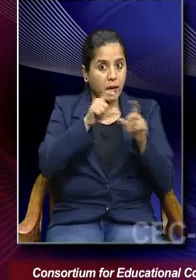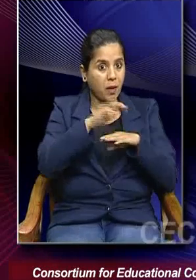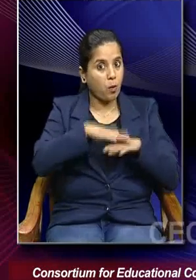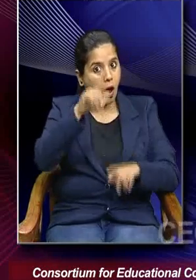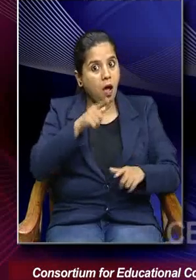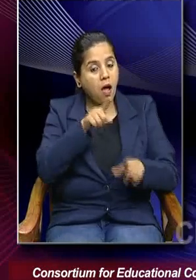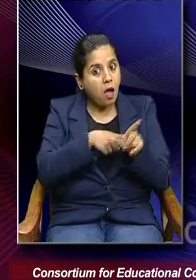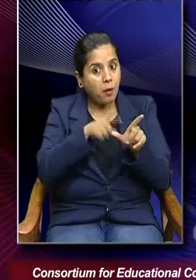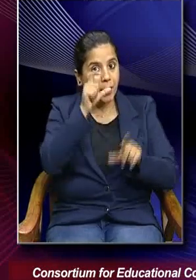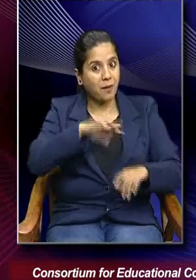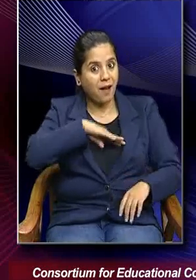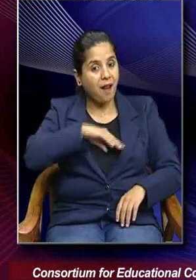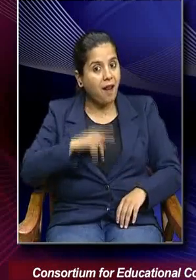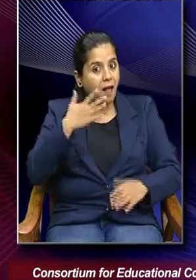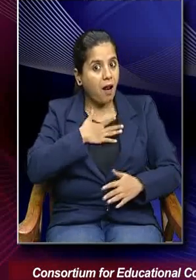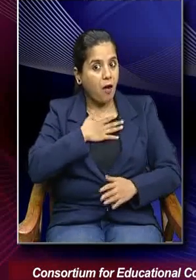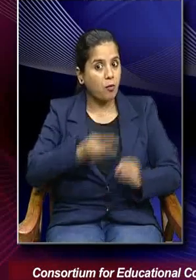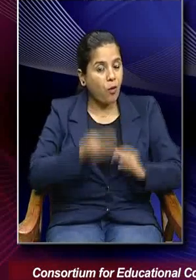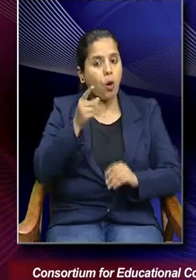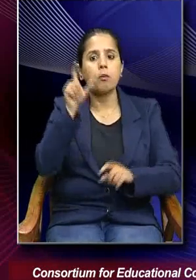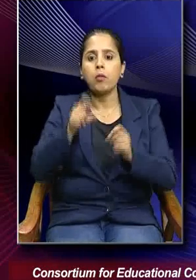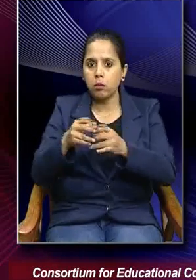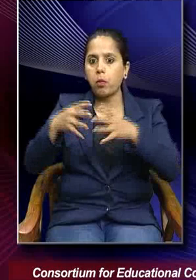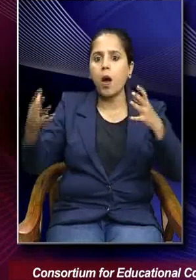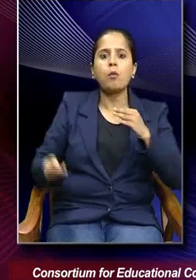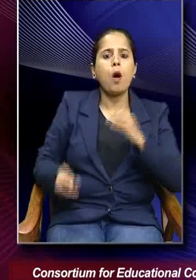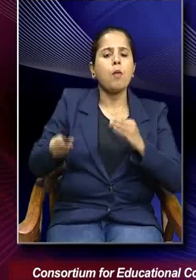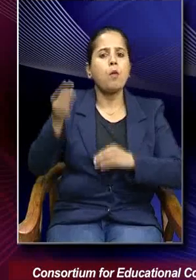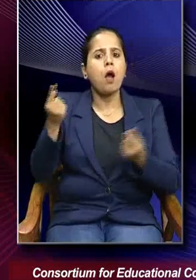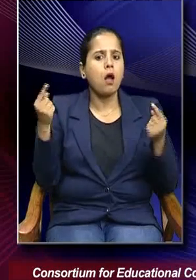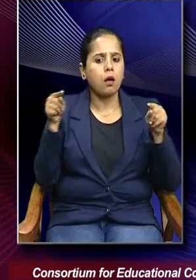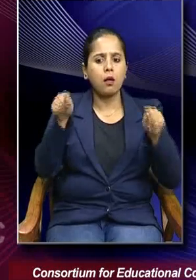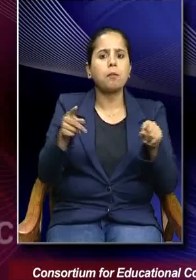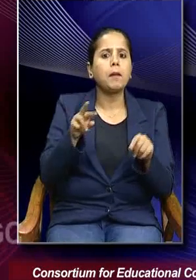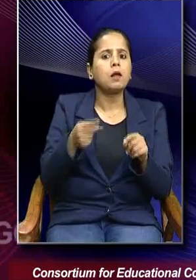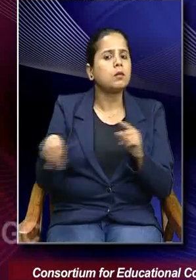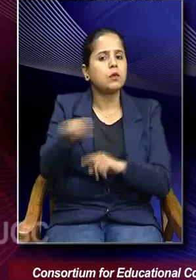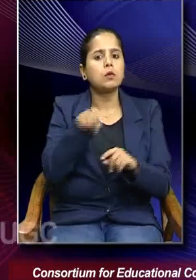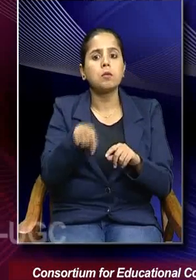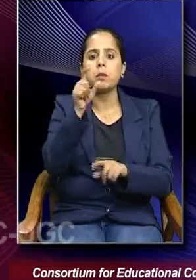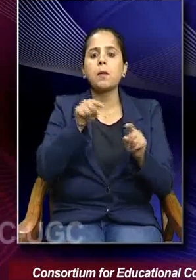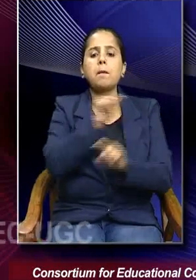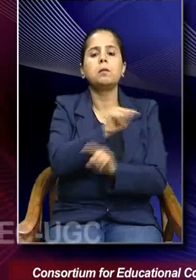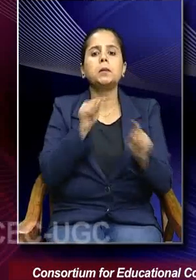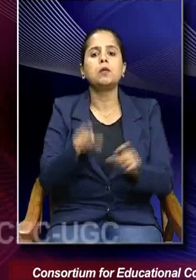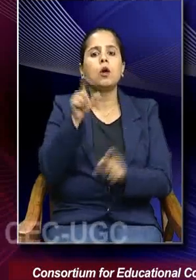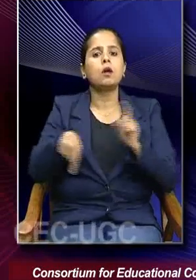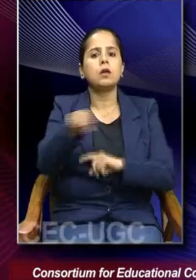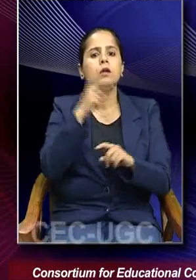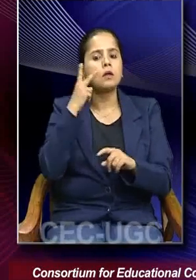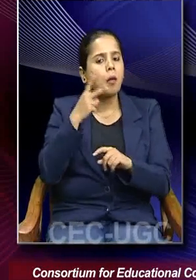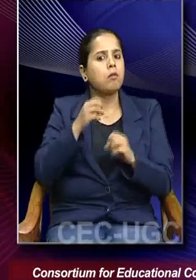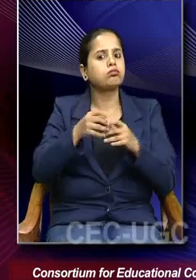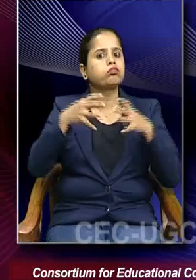population will be more, and the ratio between the population and the environment will become more disparate.